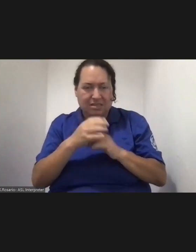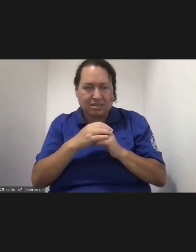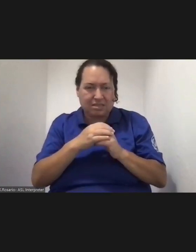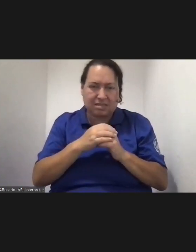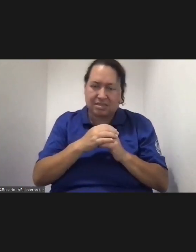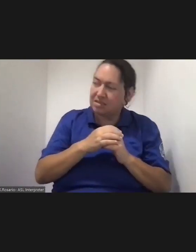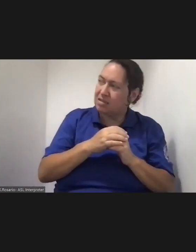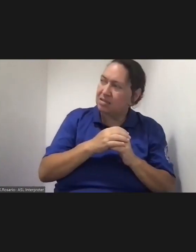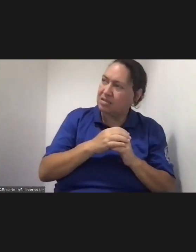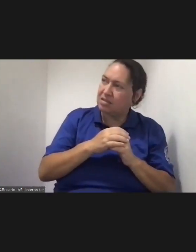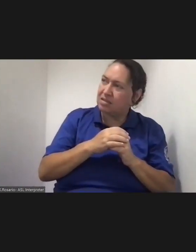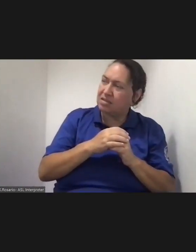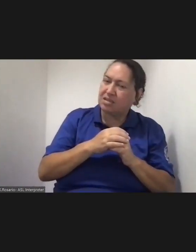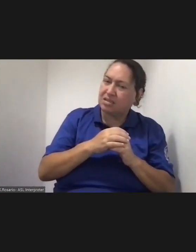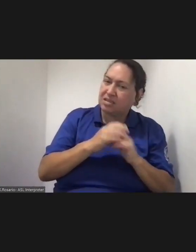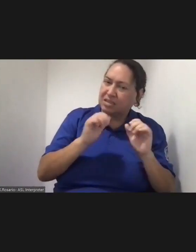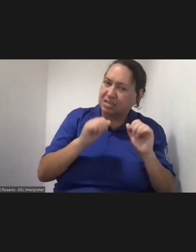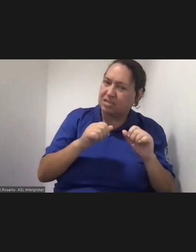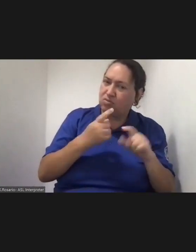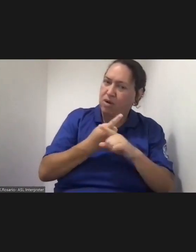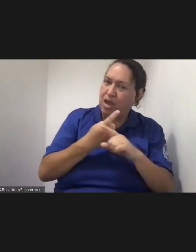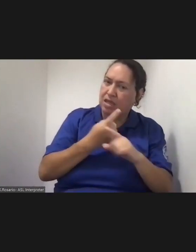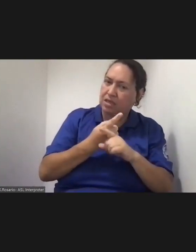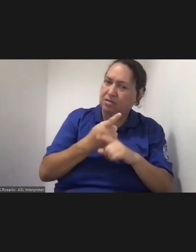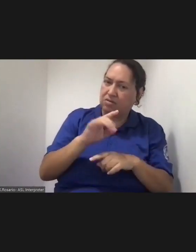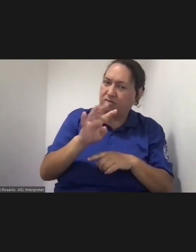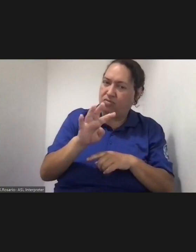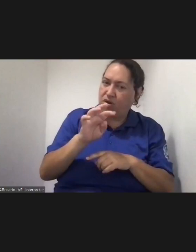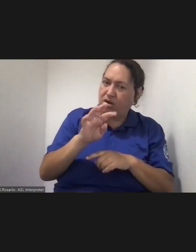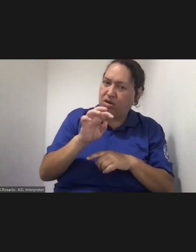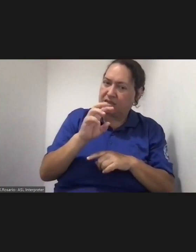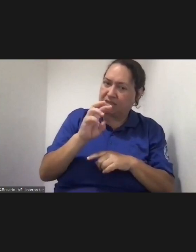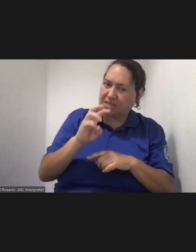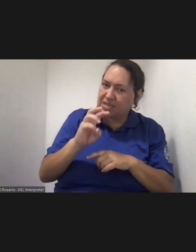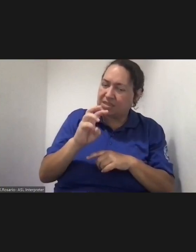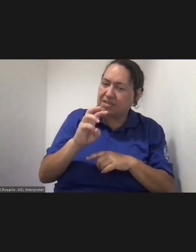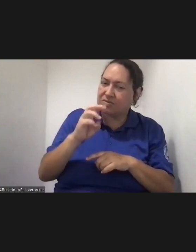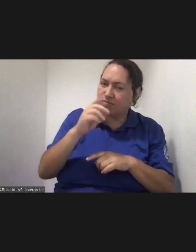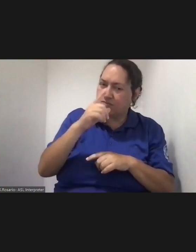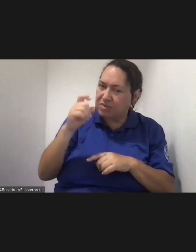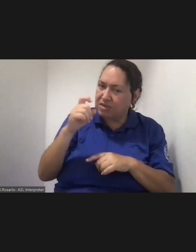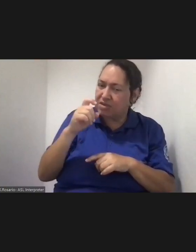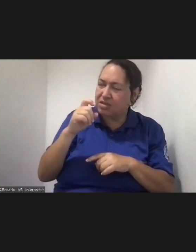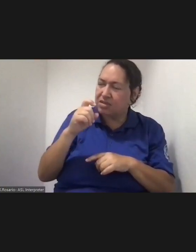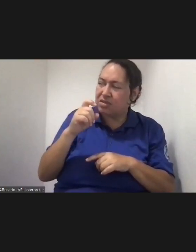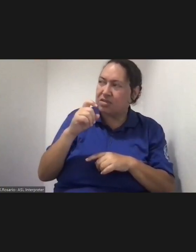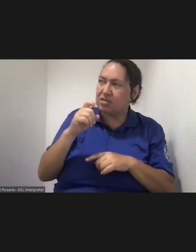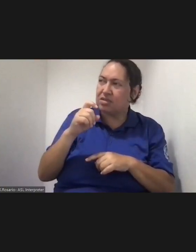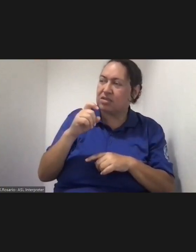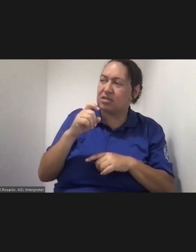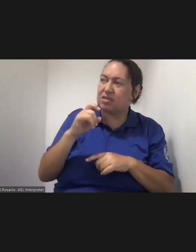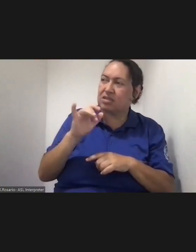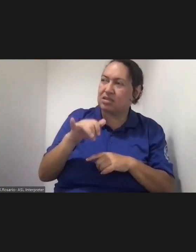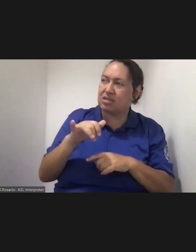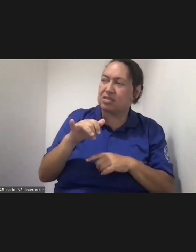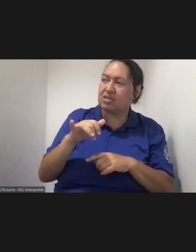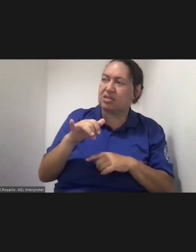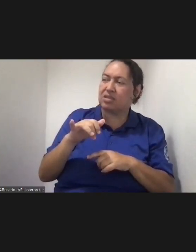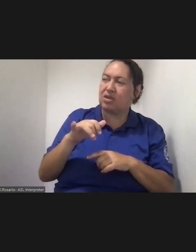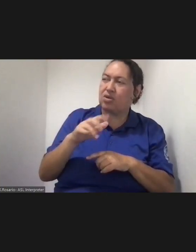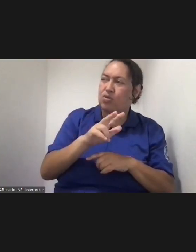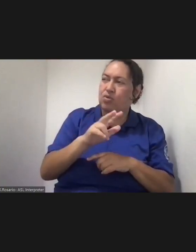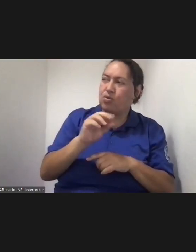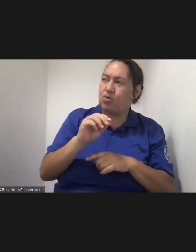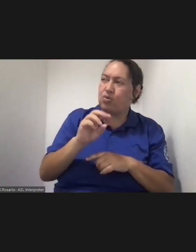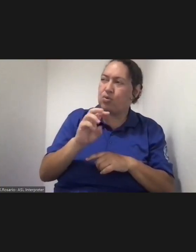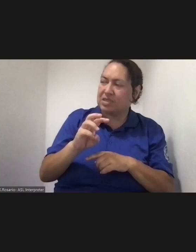To your question, yes, it is 406. I also had inquired about that because when we initially issued the pause, it was at 306.